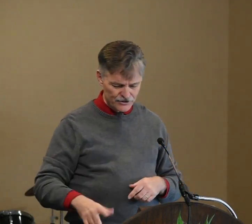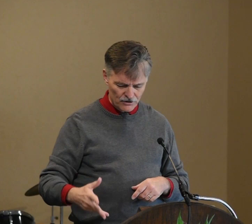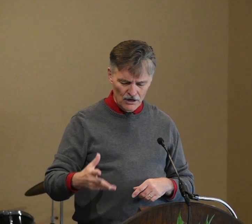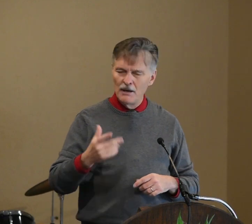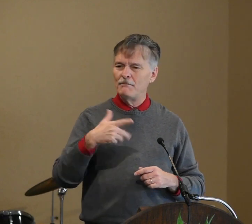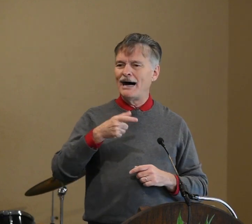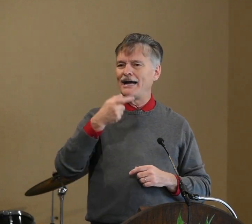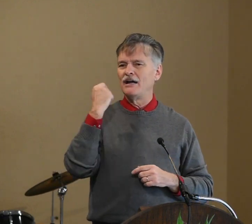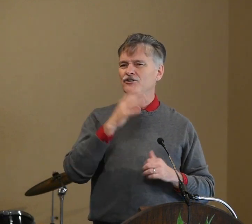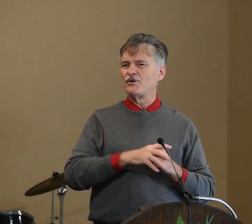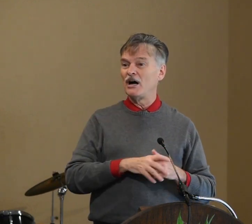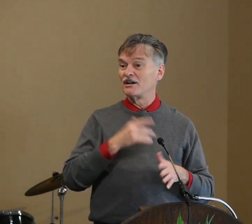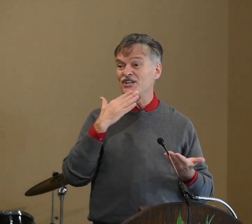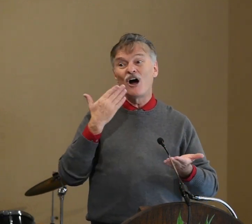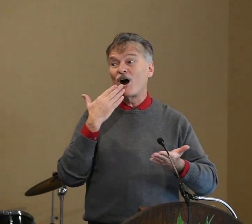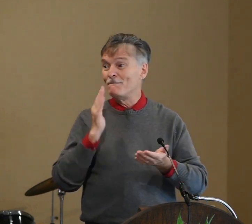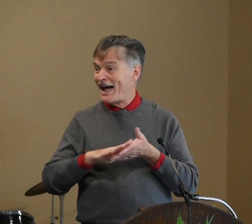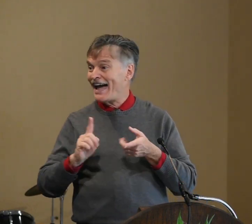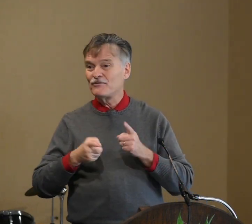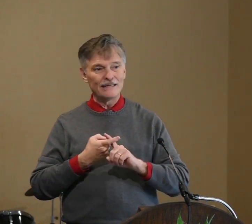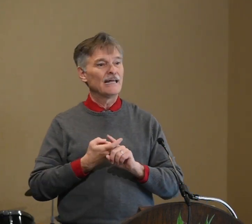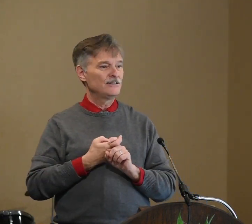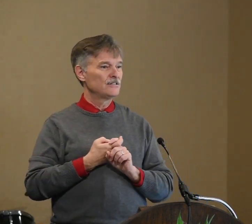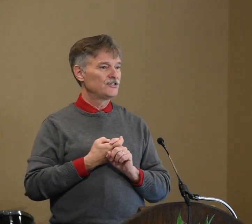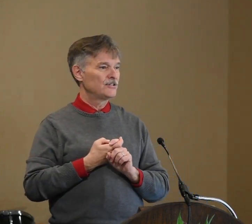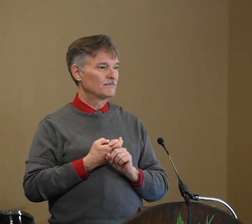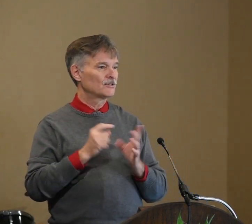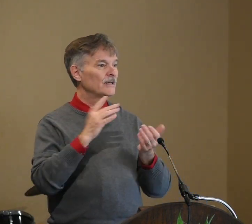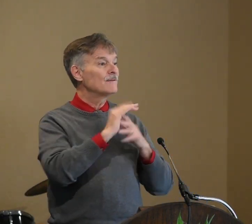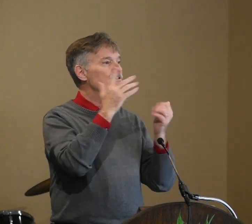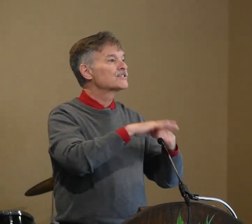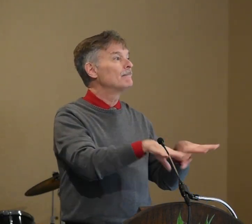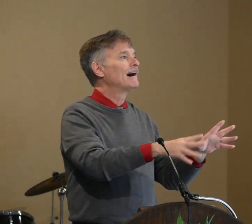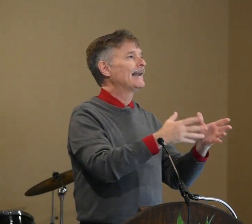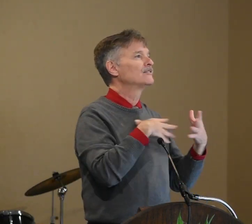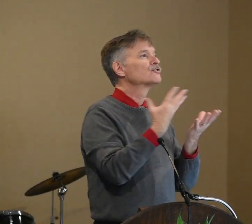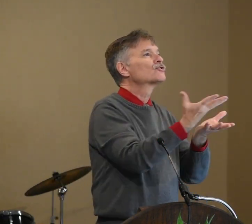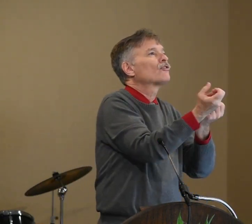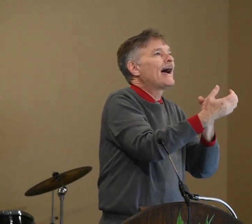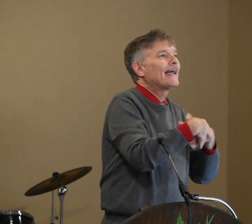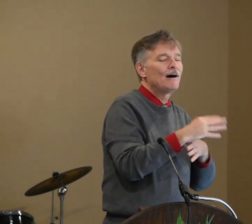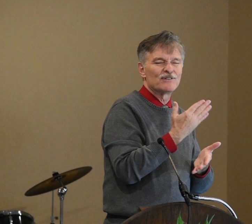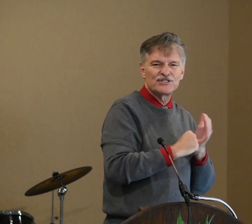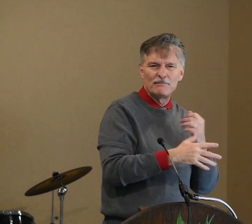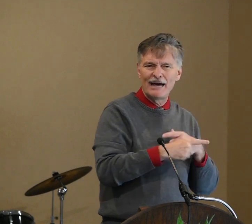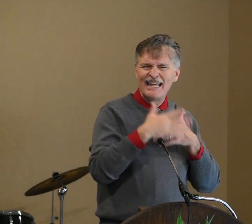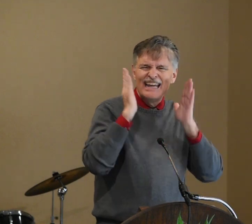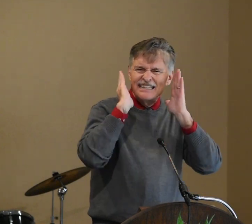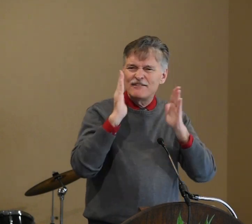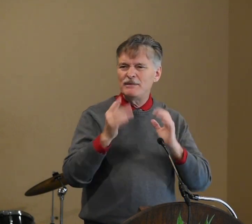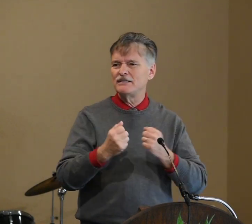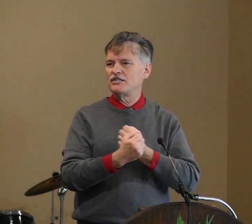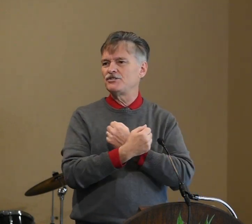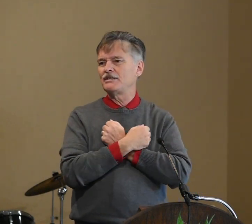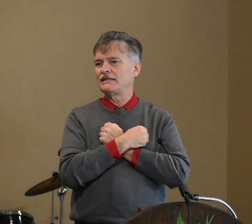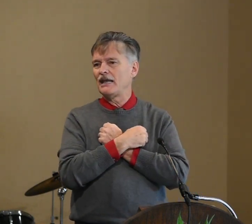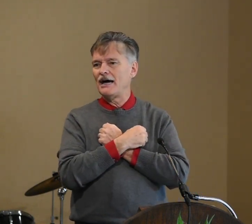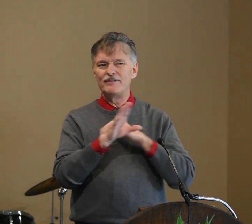answer by drugs or bad relationships, looking for somebody, just crying out for somebody to give me attention and love. And